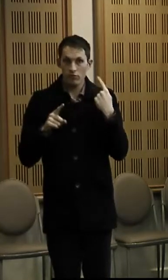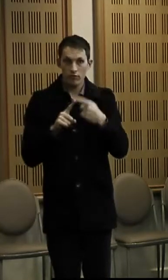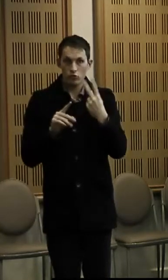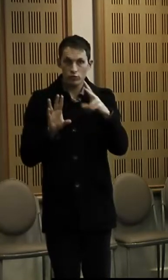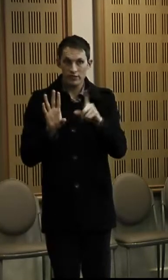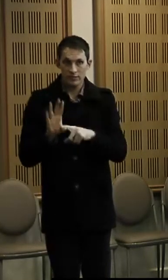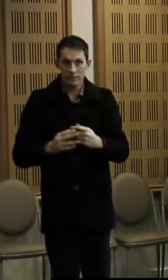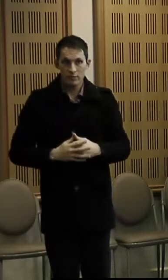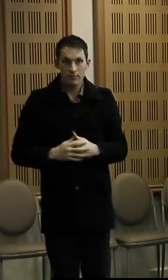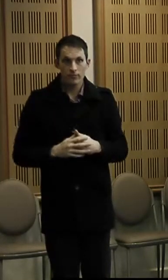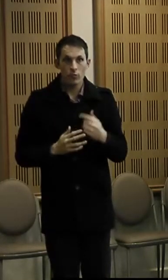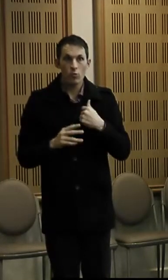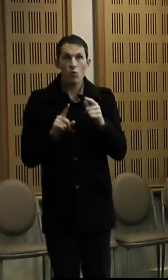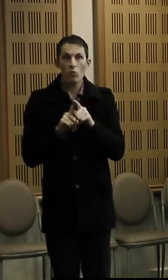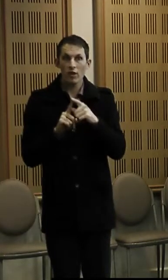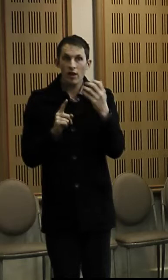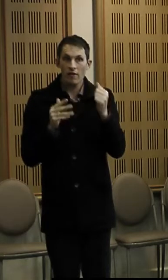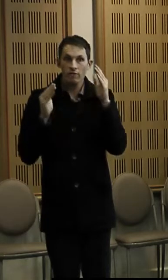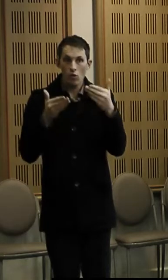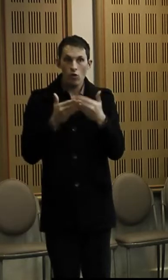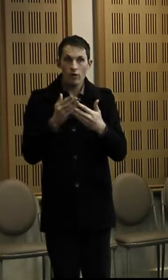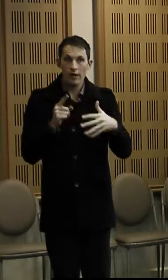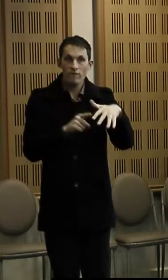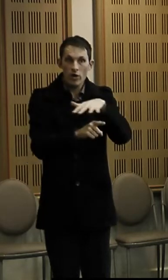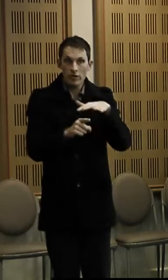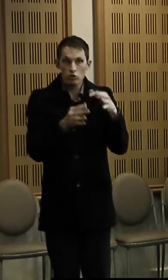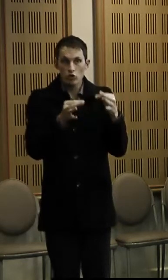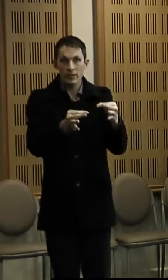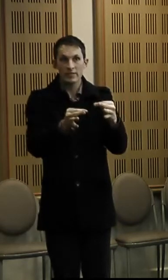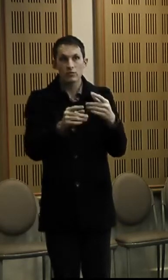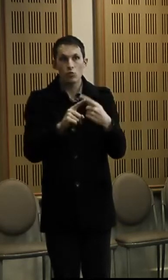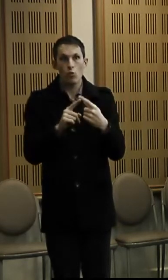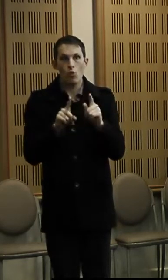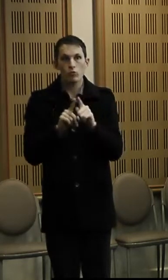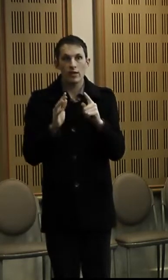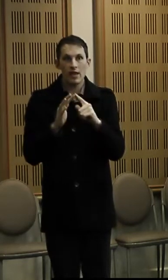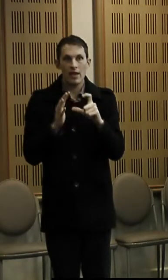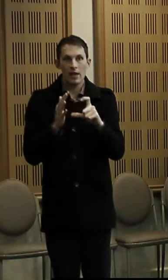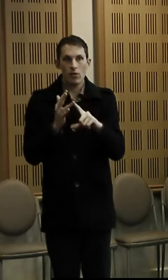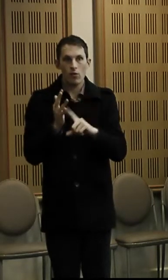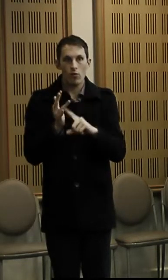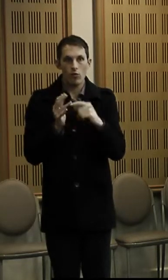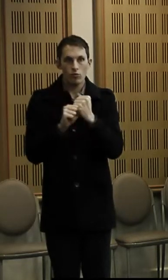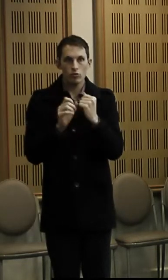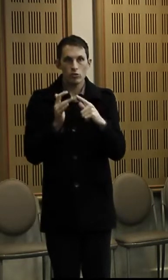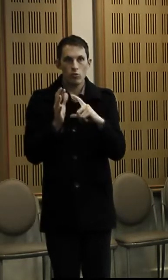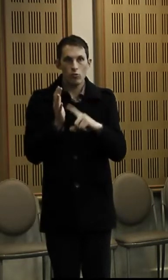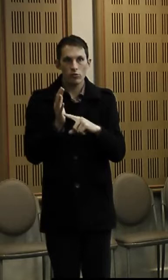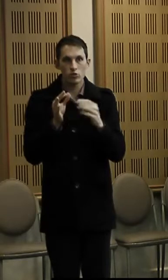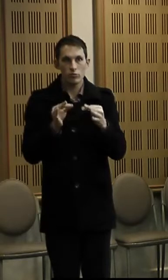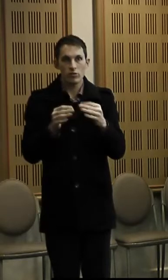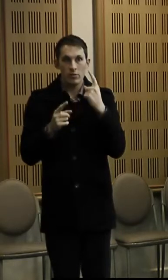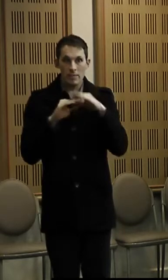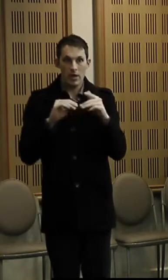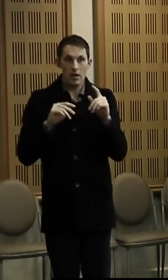so we also had a focus on environmental determinants or ecological determinants. And in terms of intersections, one of the